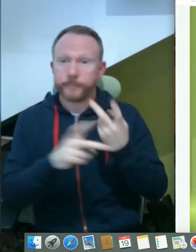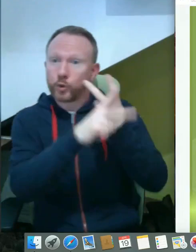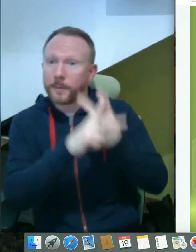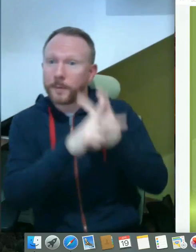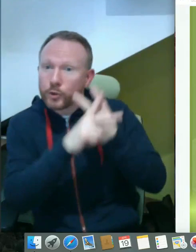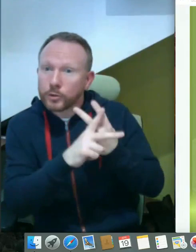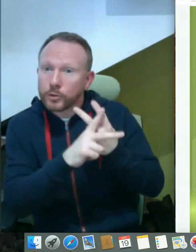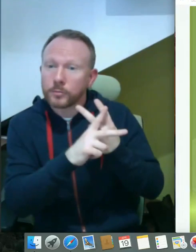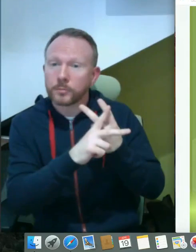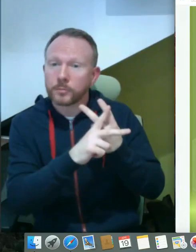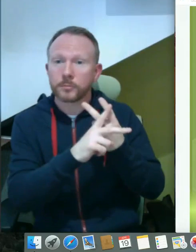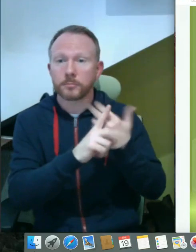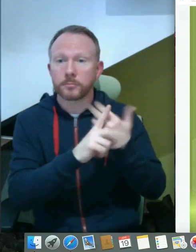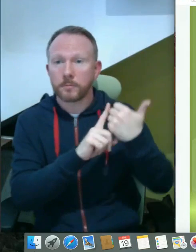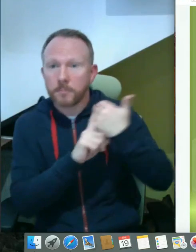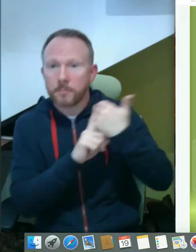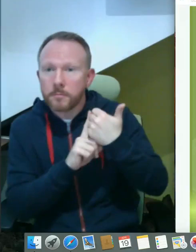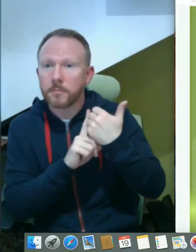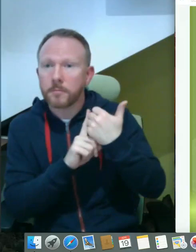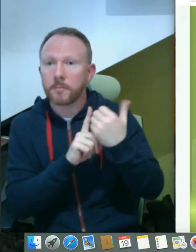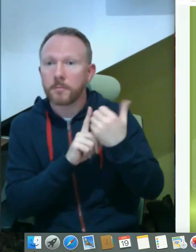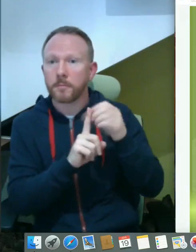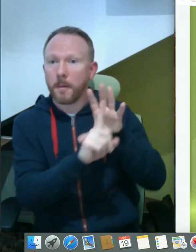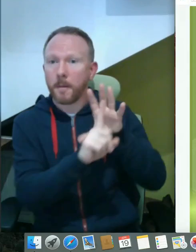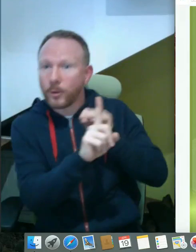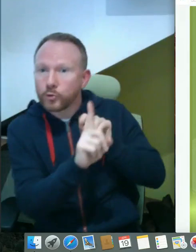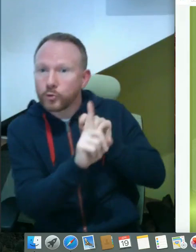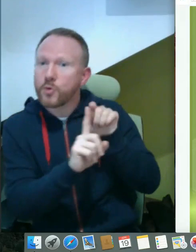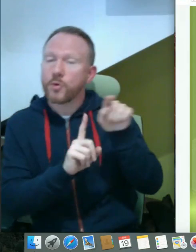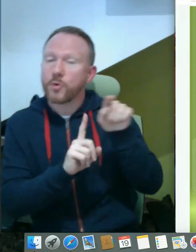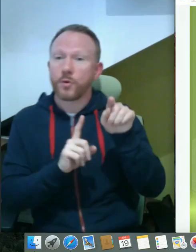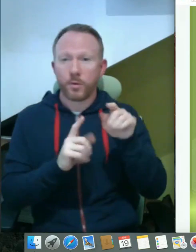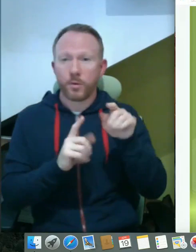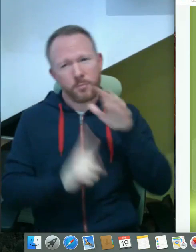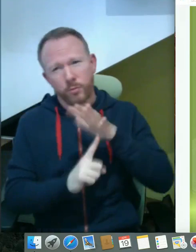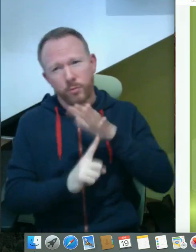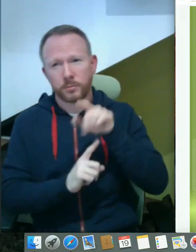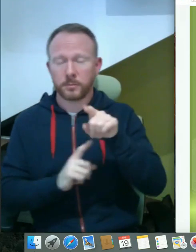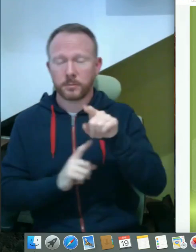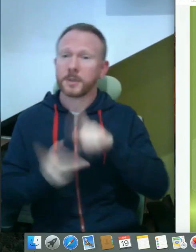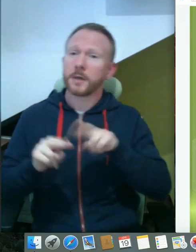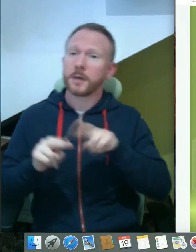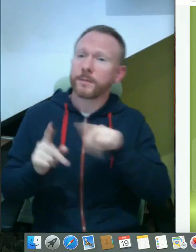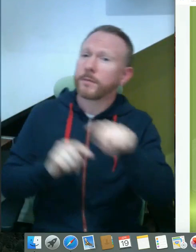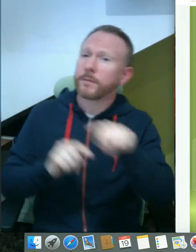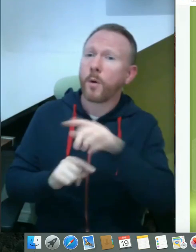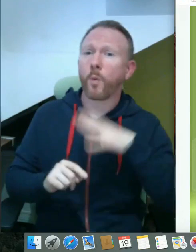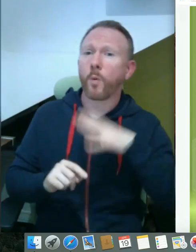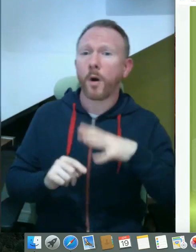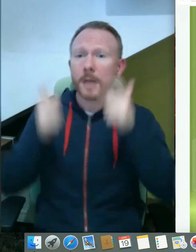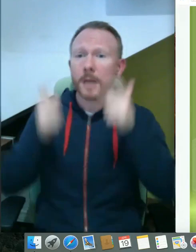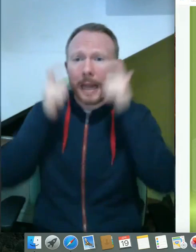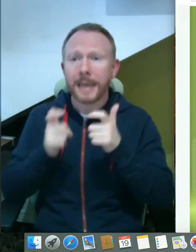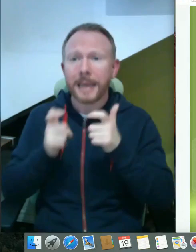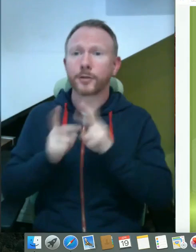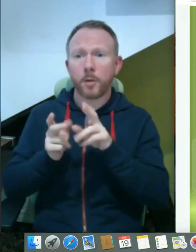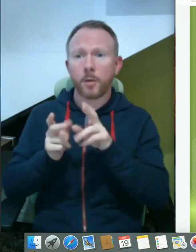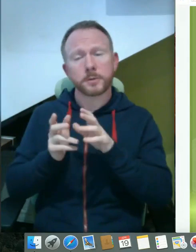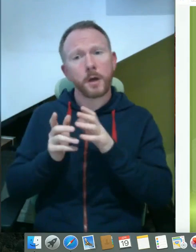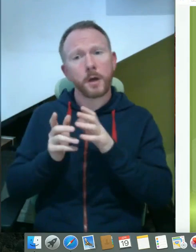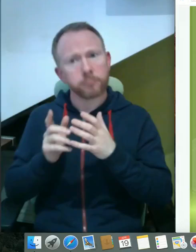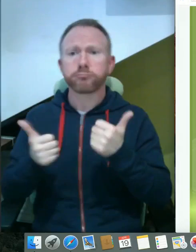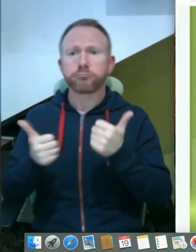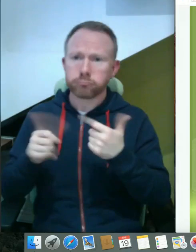you wish to become a successful legal interpreter, then it's really important to find yourself